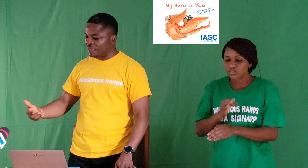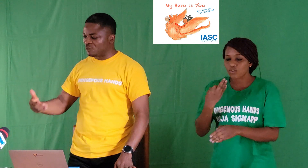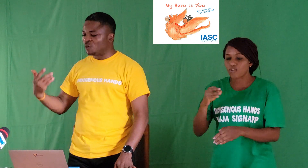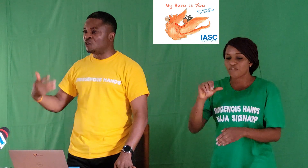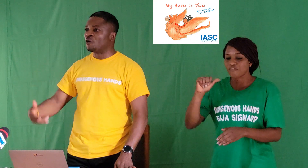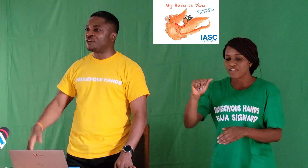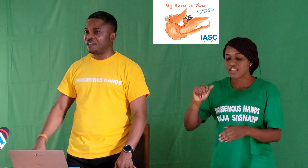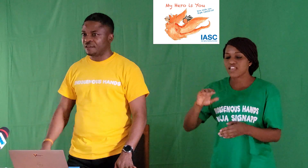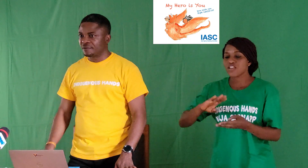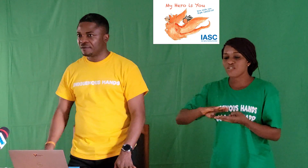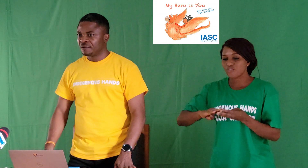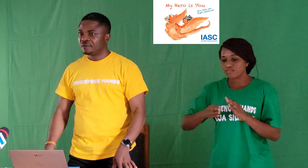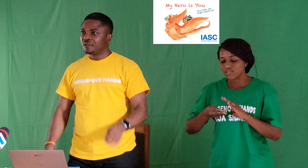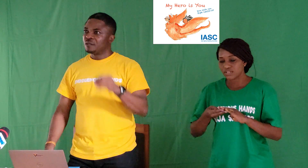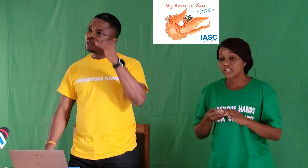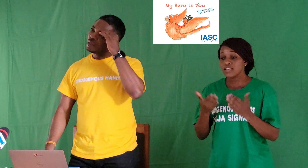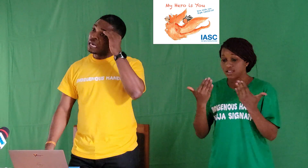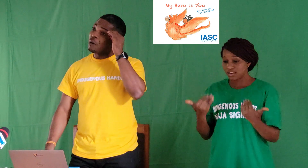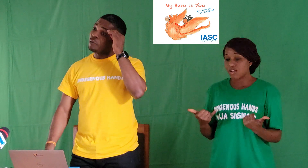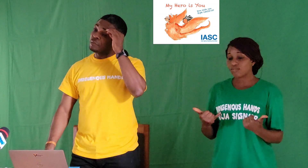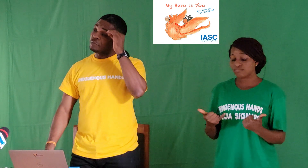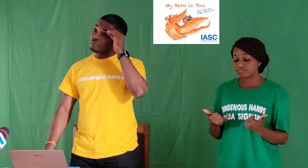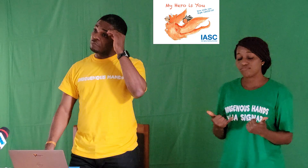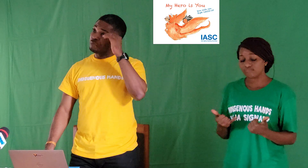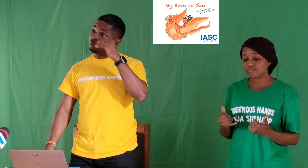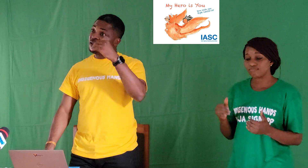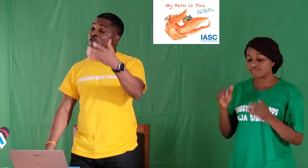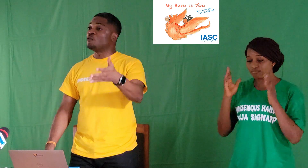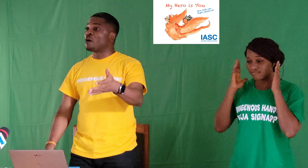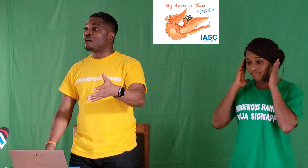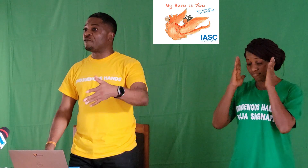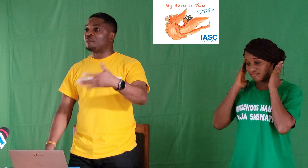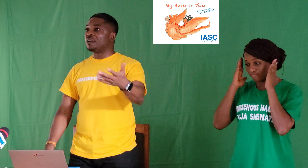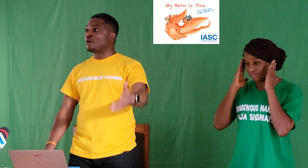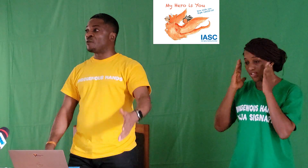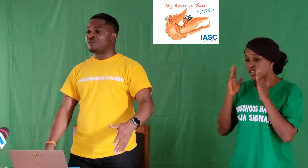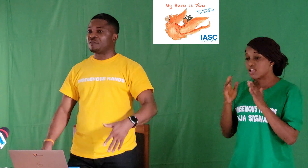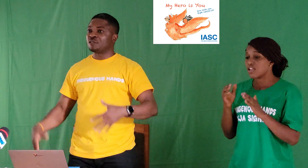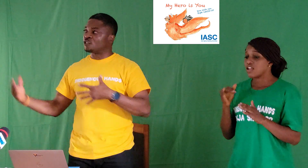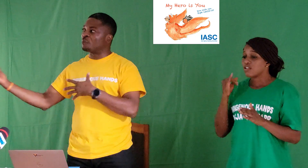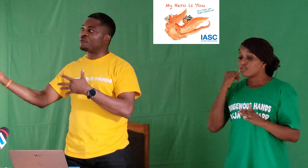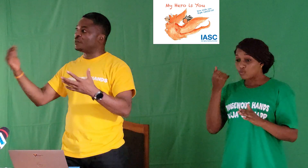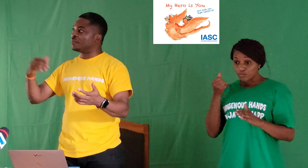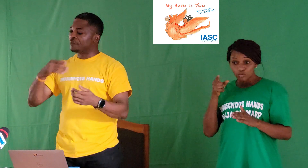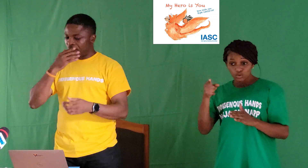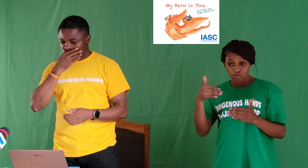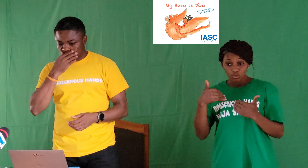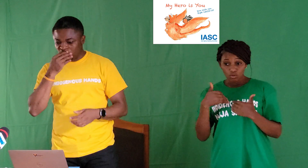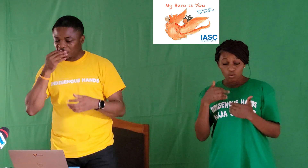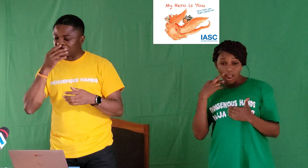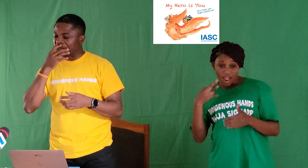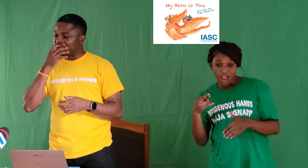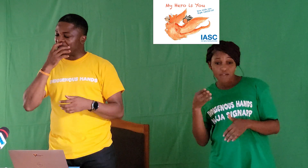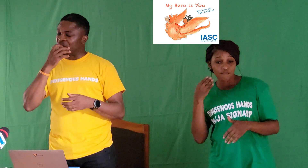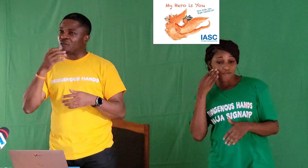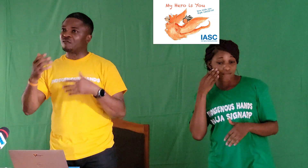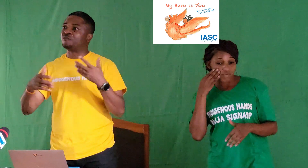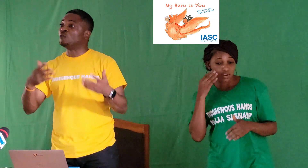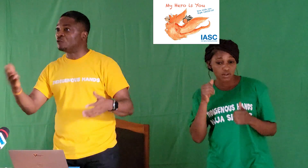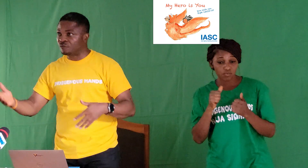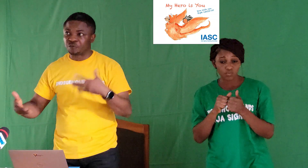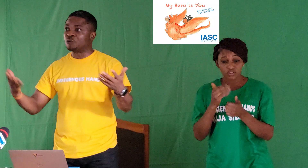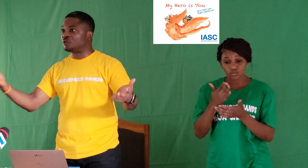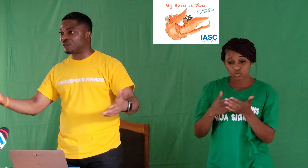of the things we know here. Now, if you are familiar with some of the products